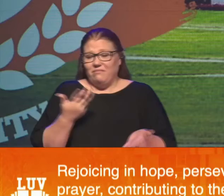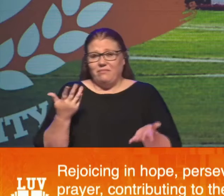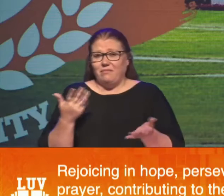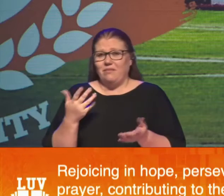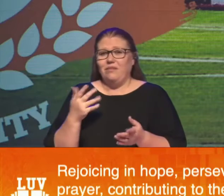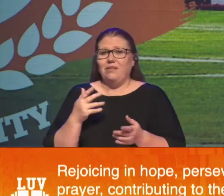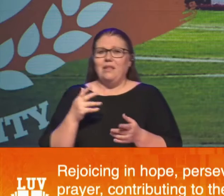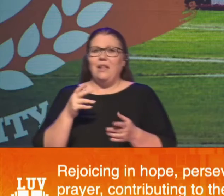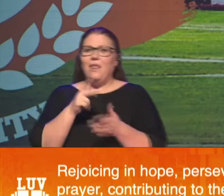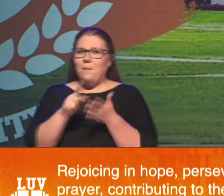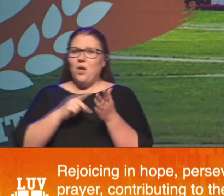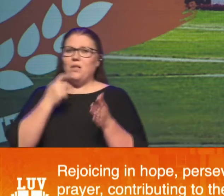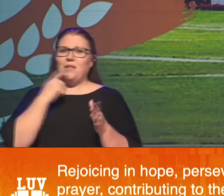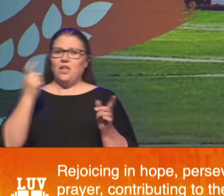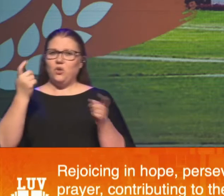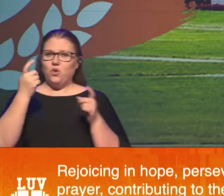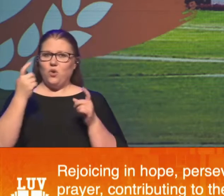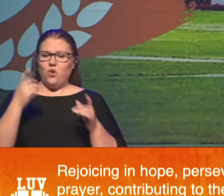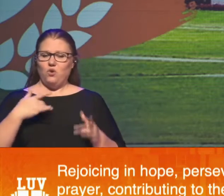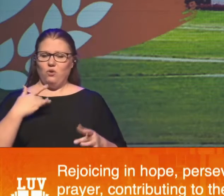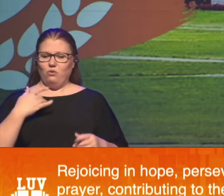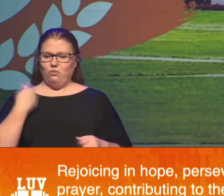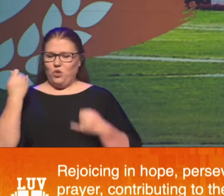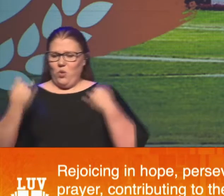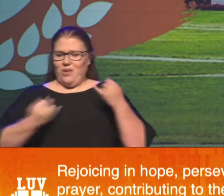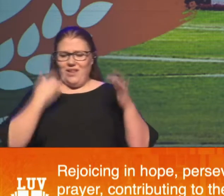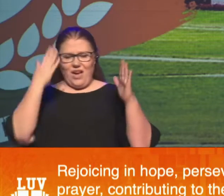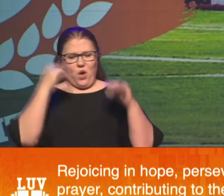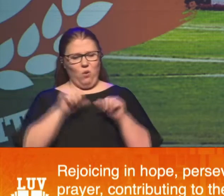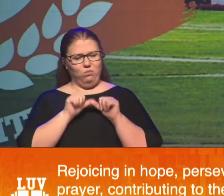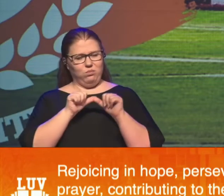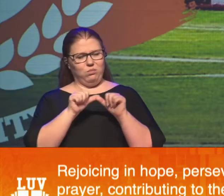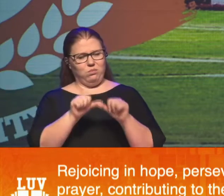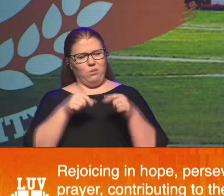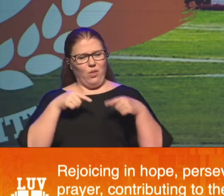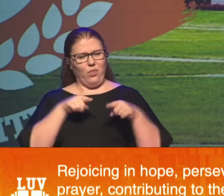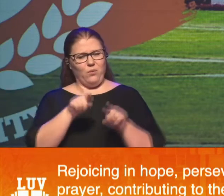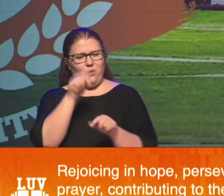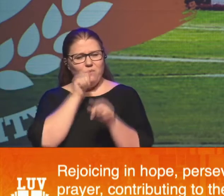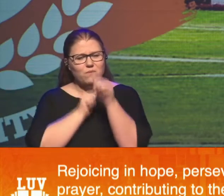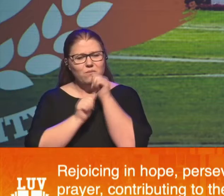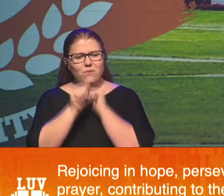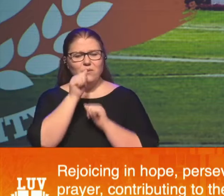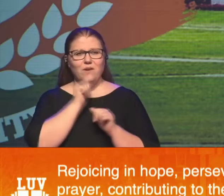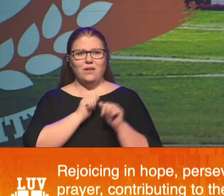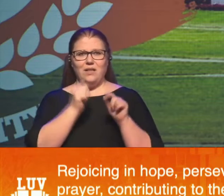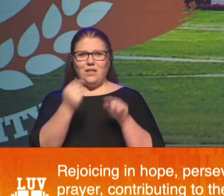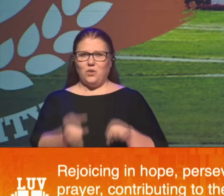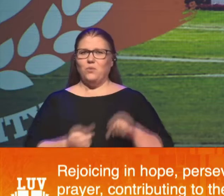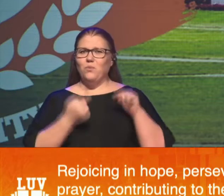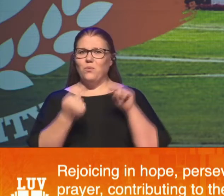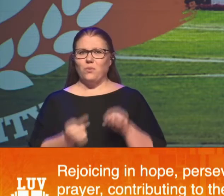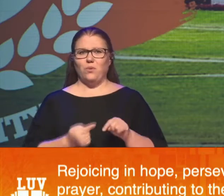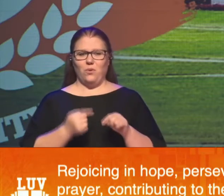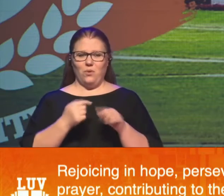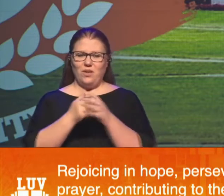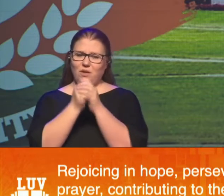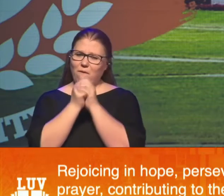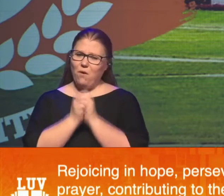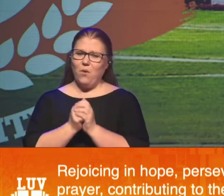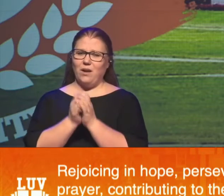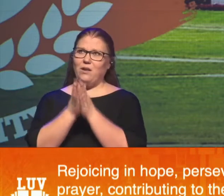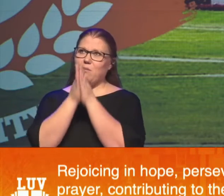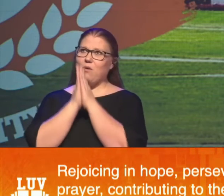hope, persevering in tribulation or troubles or trials, devoted to